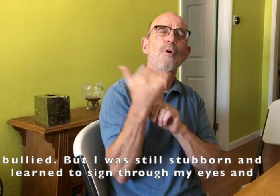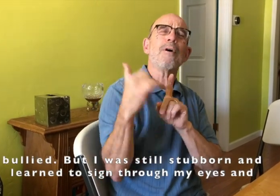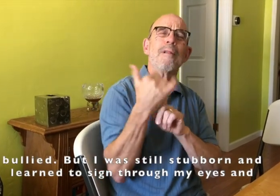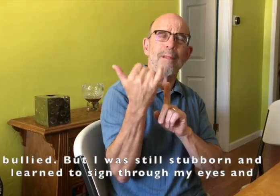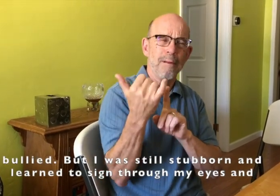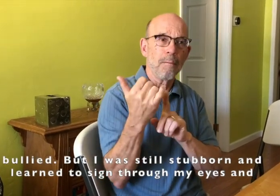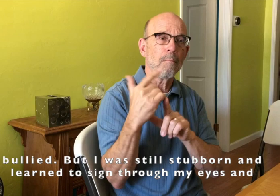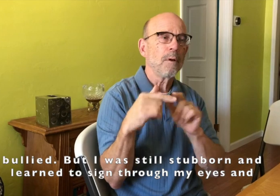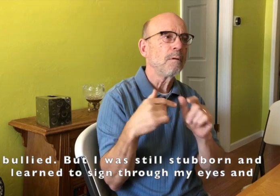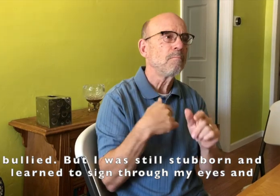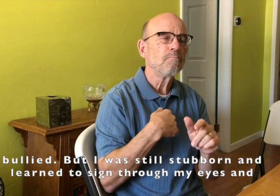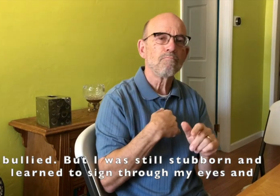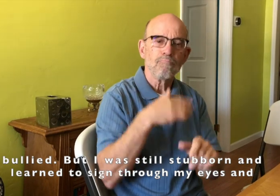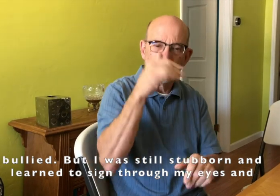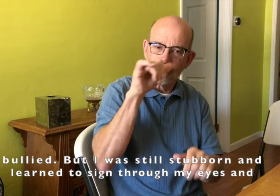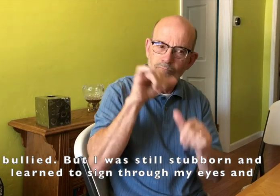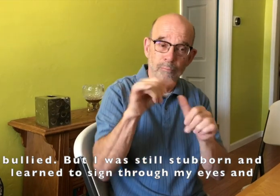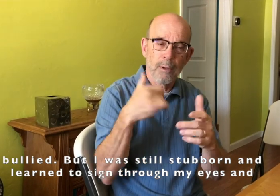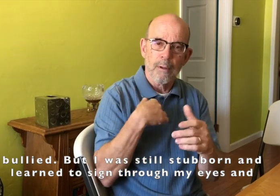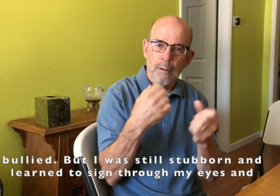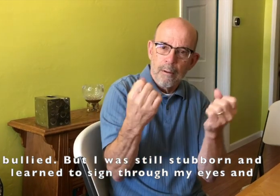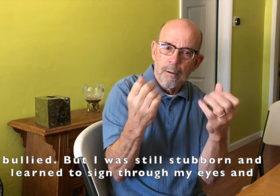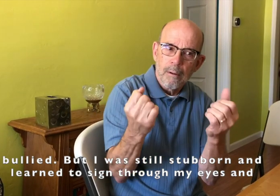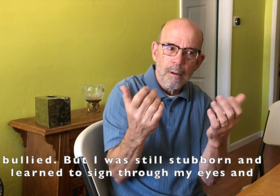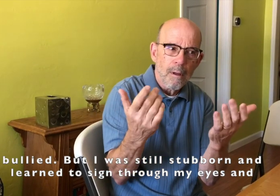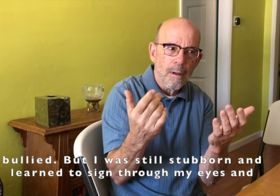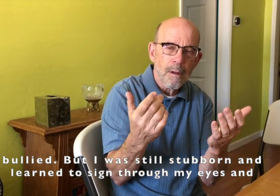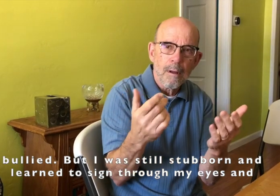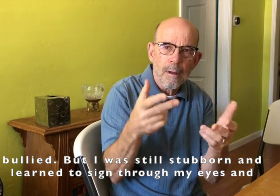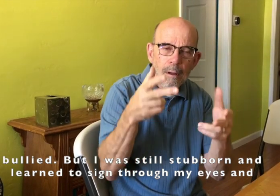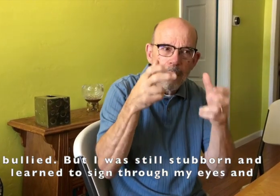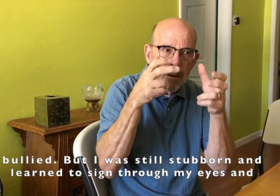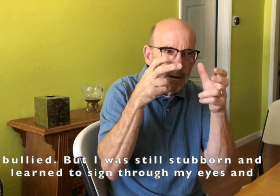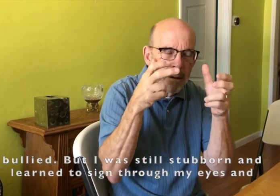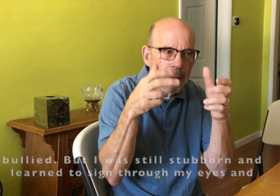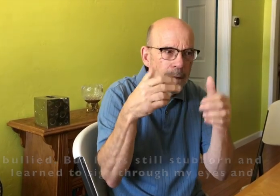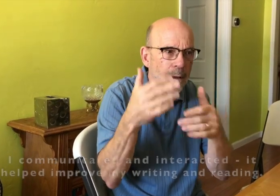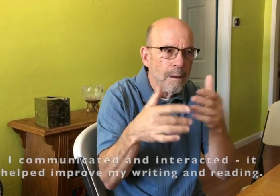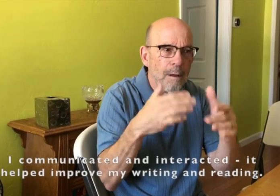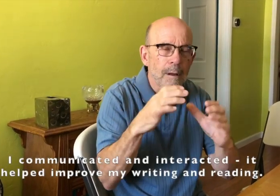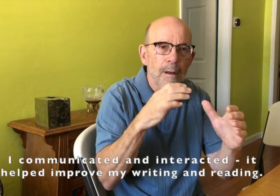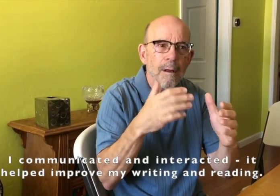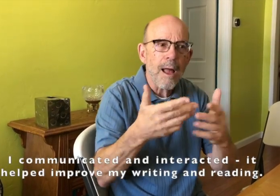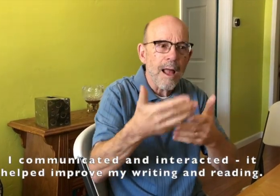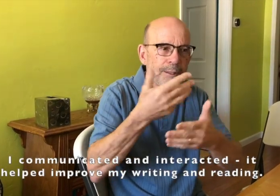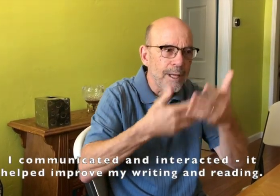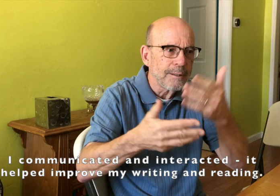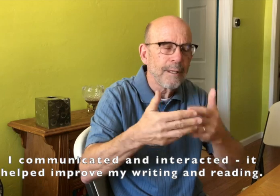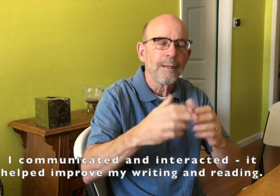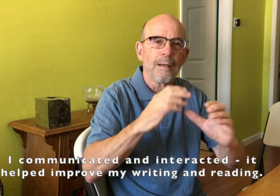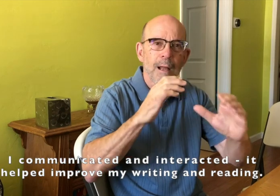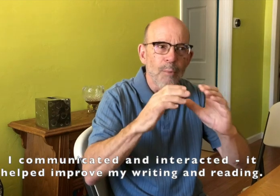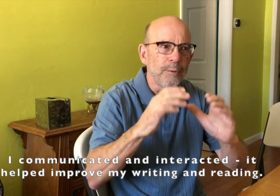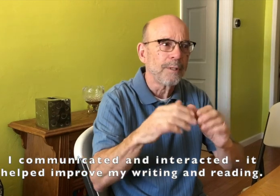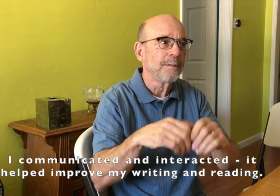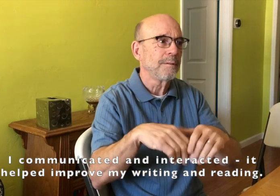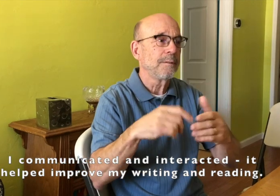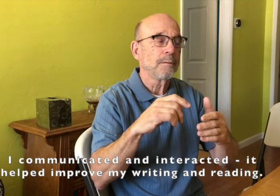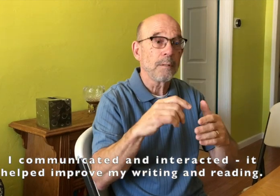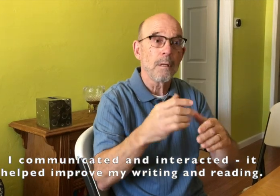overwhelmed, bullied, but I was still stubborn and learned to sign through my eyes, and I communicated and interacted.